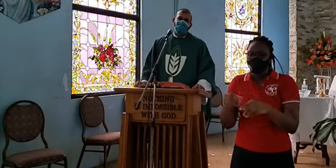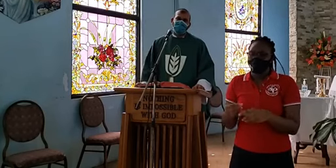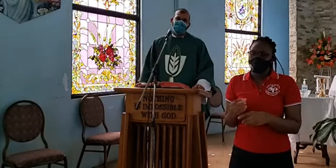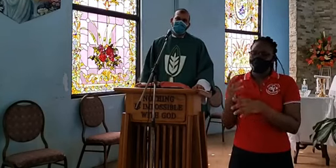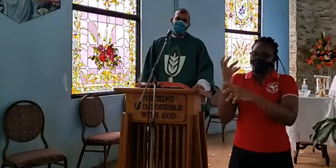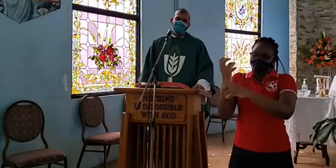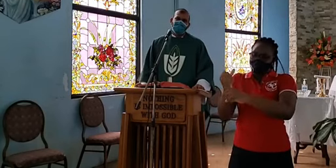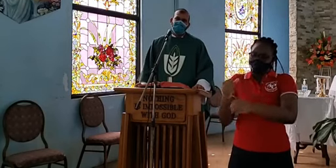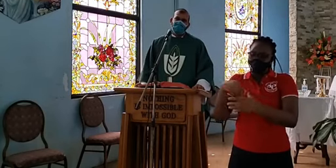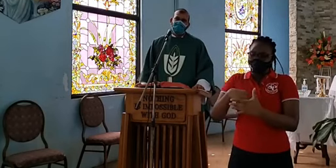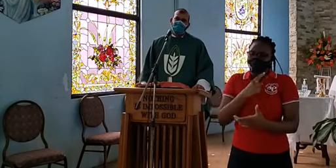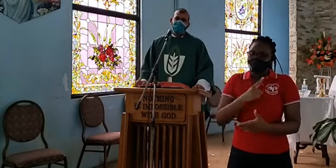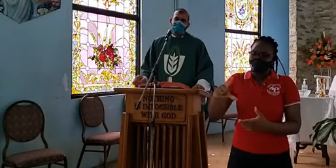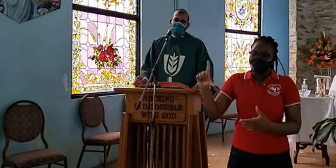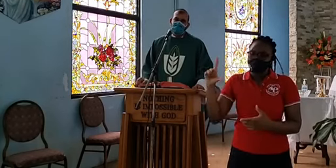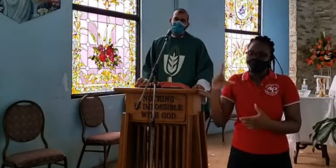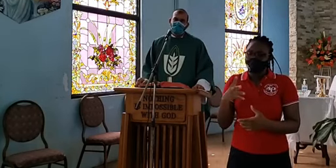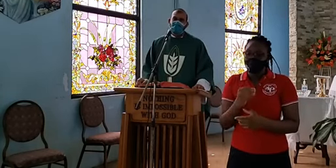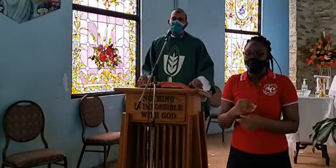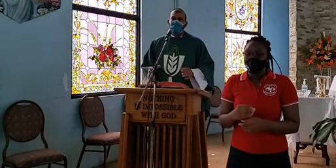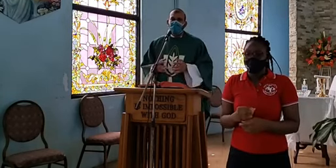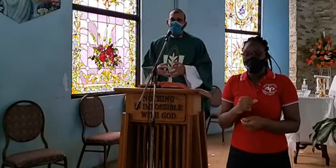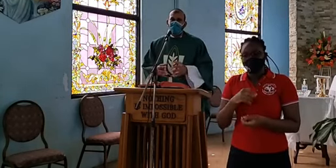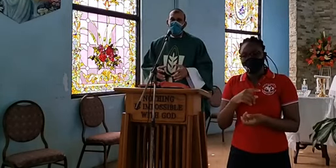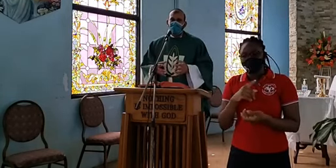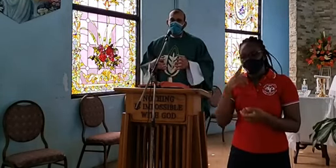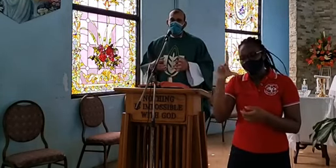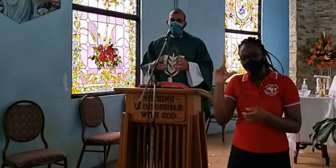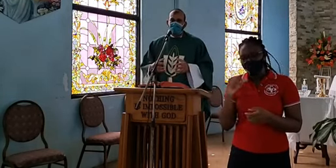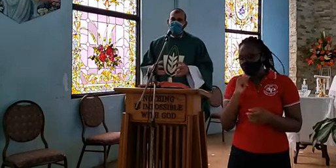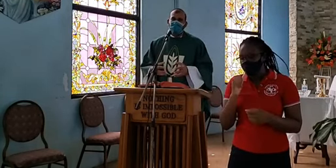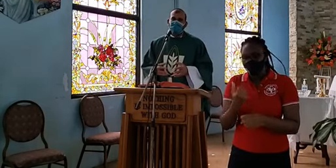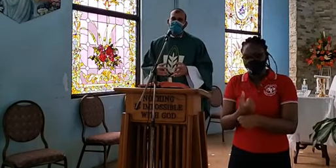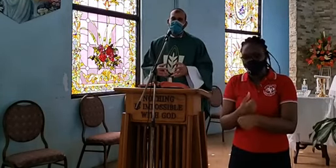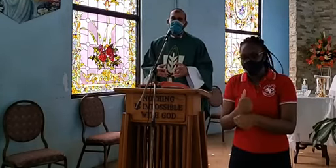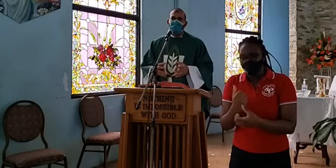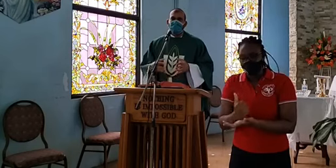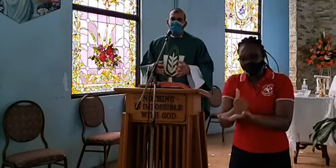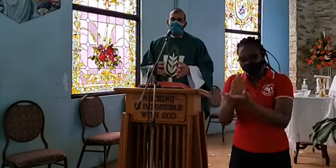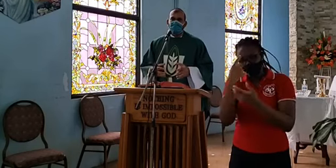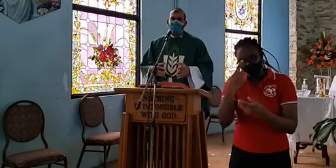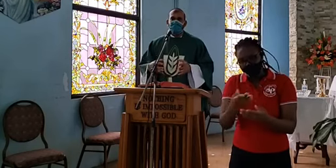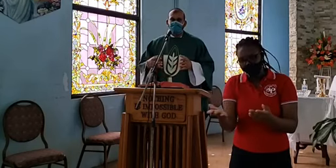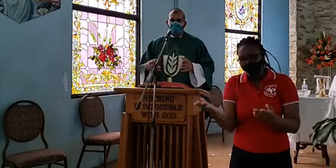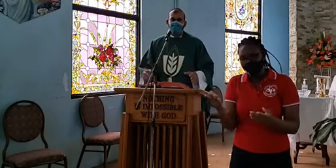in the Lord, and therefore the Lord could not have done great